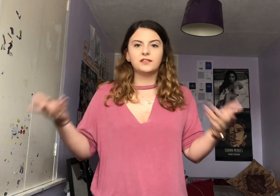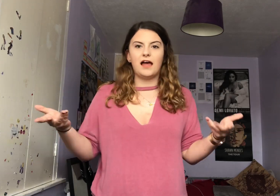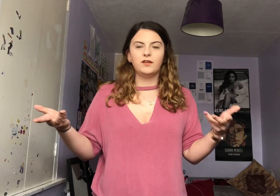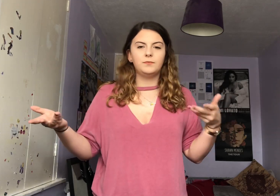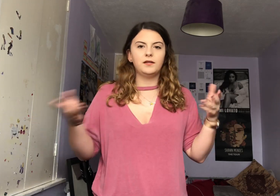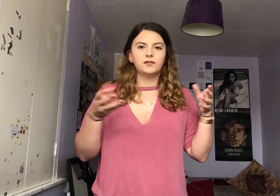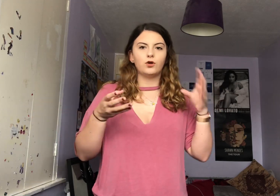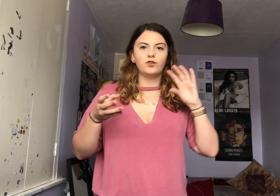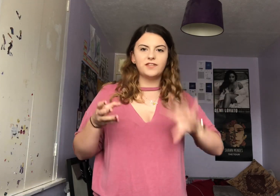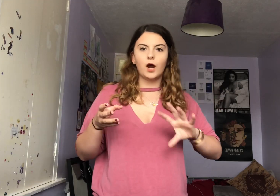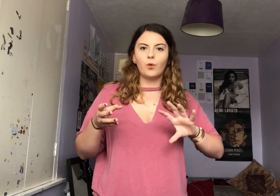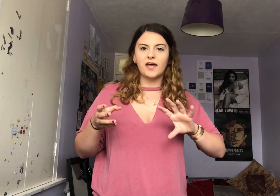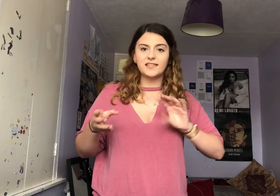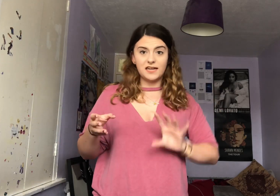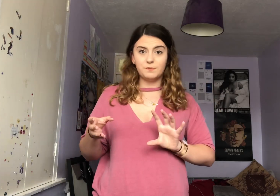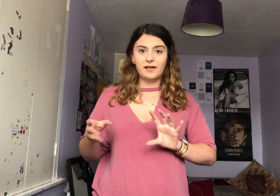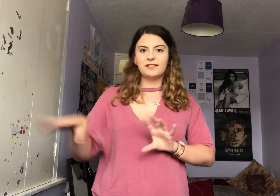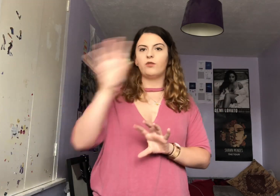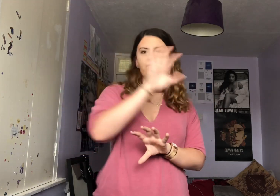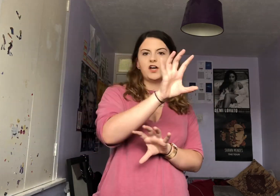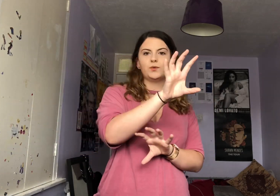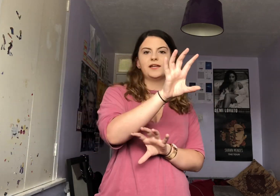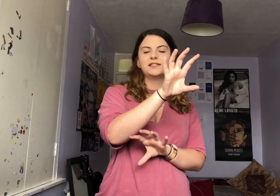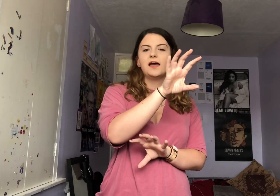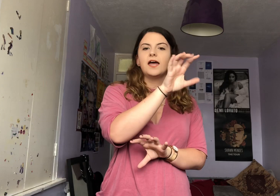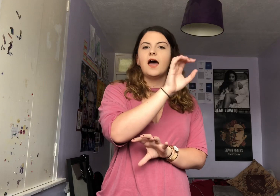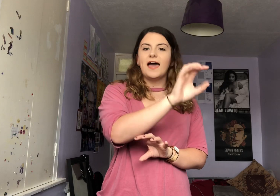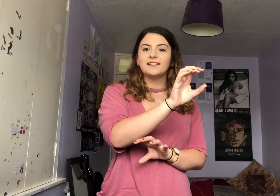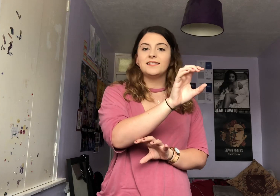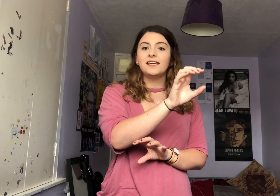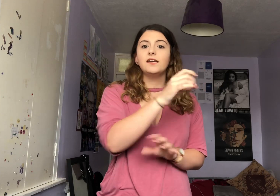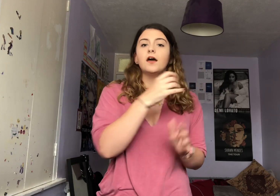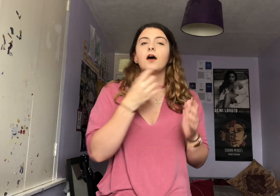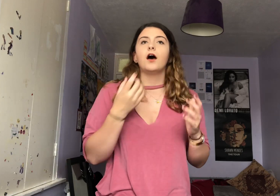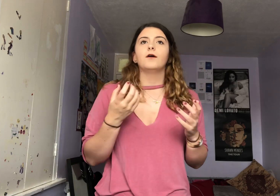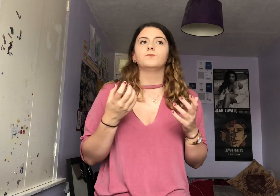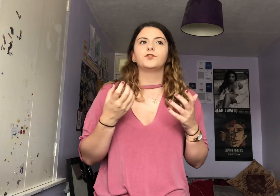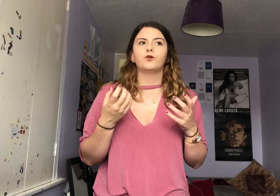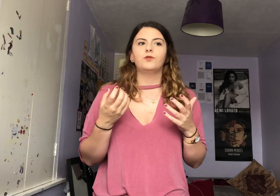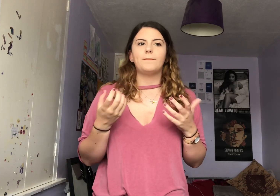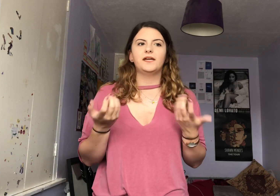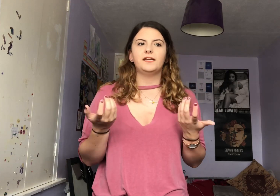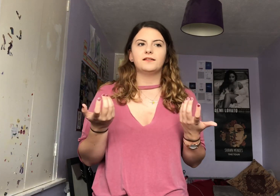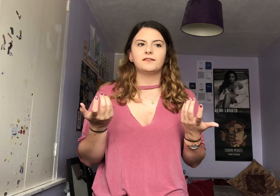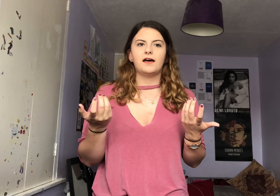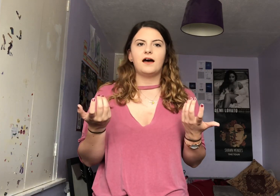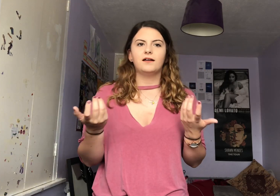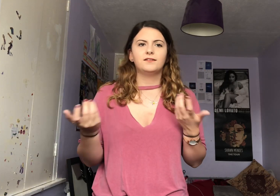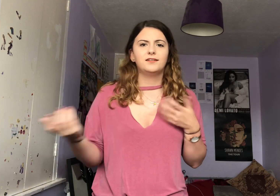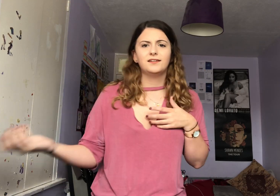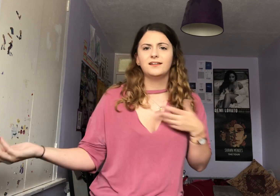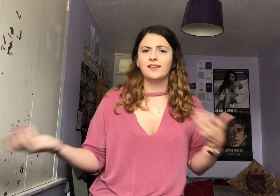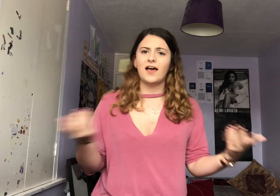that is so the second one I said is BSL, the first one is SSE. So that means that